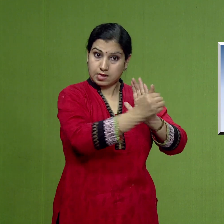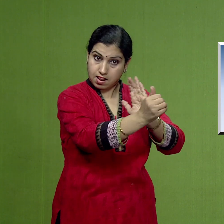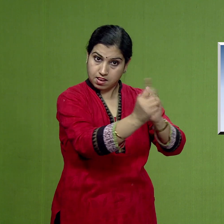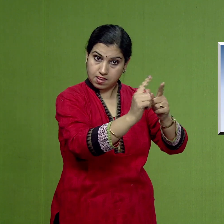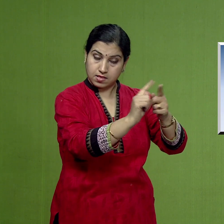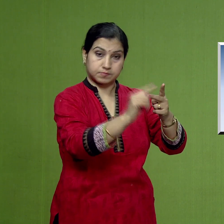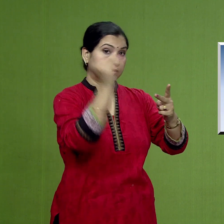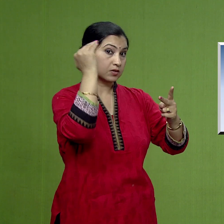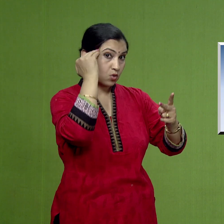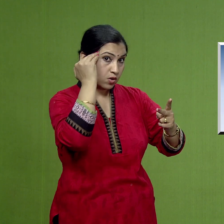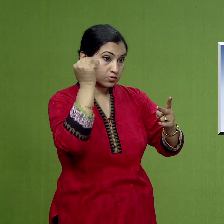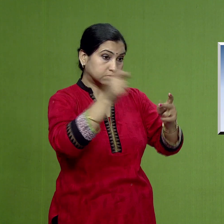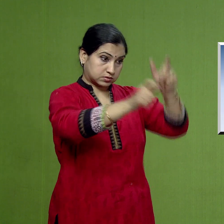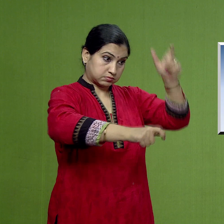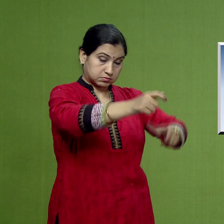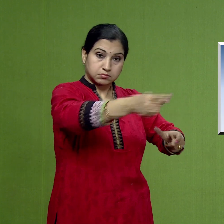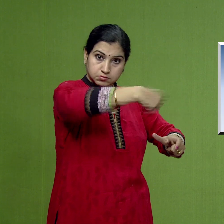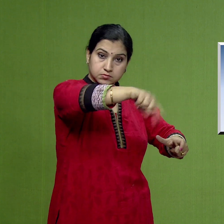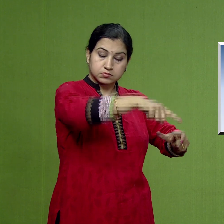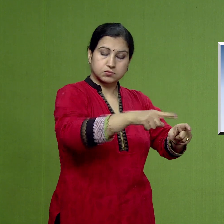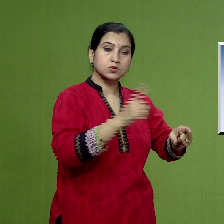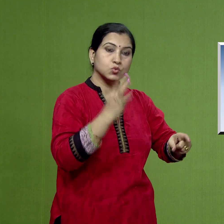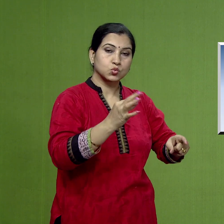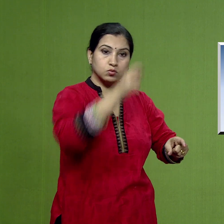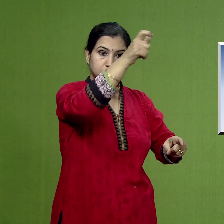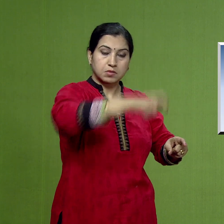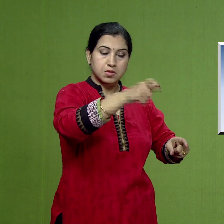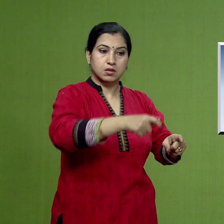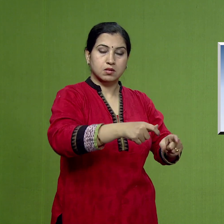population becomes the human capital of a country.